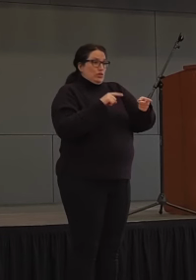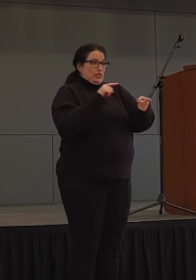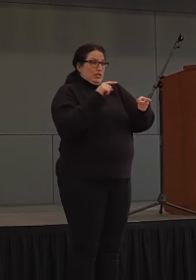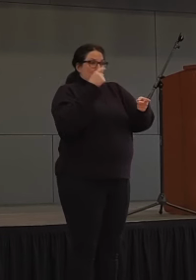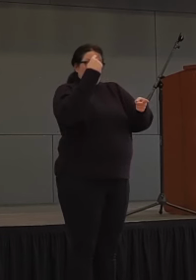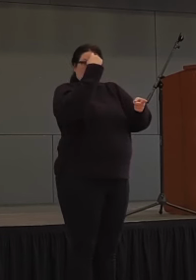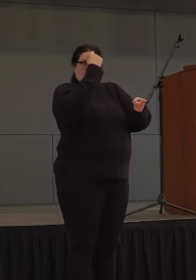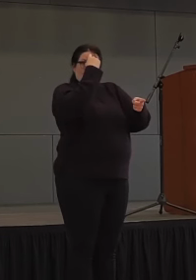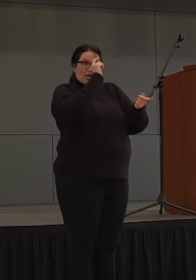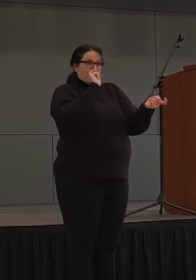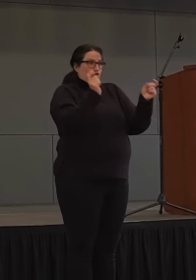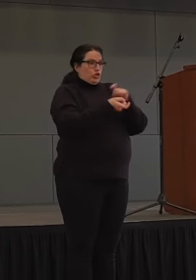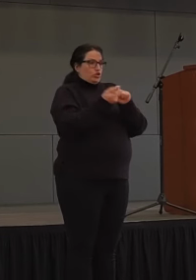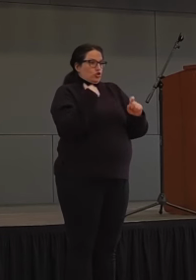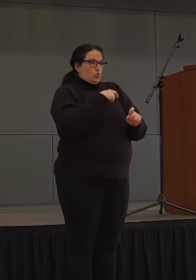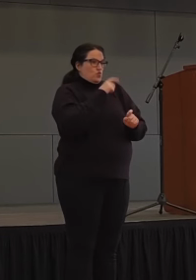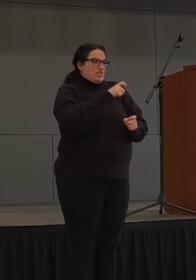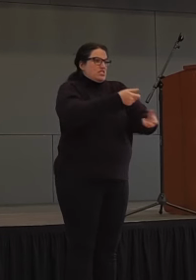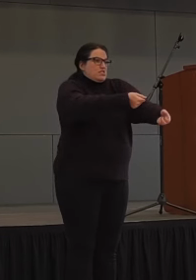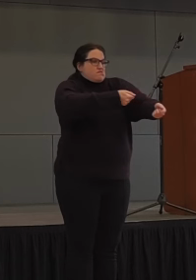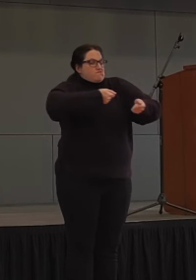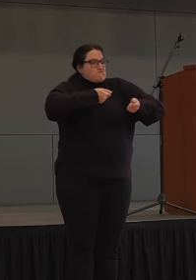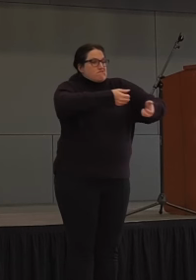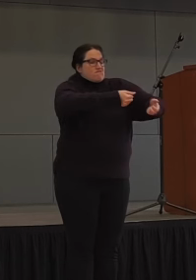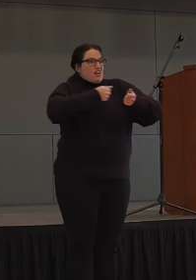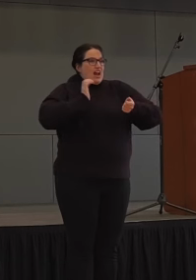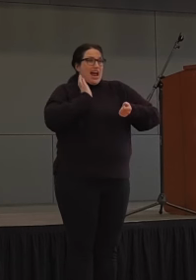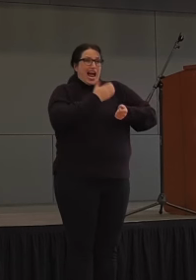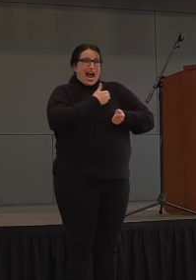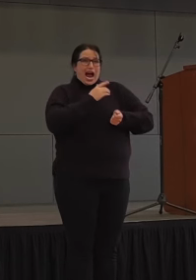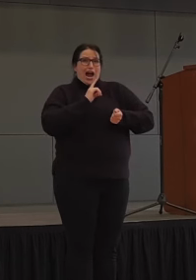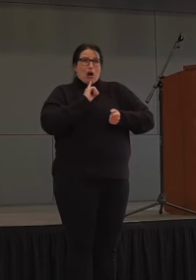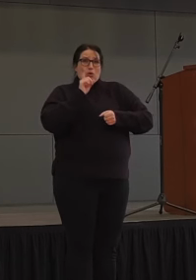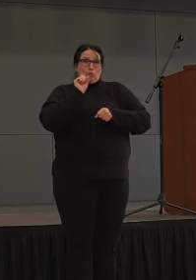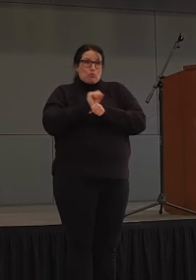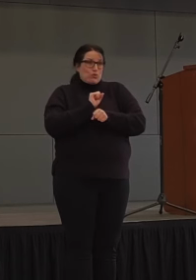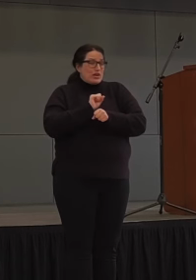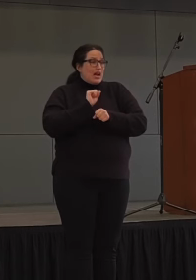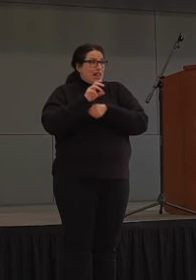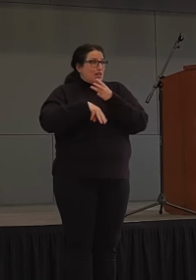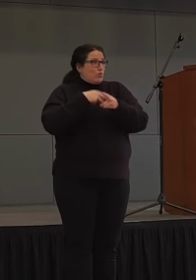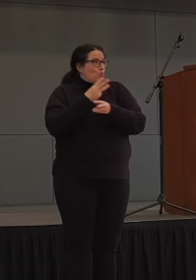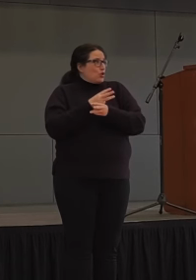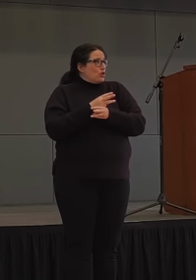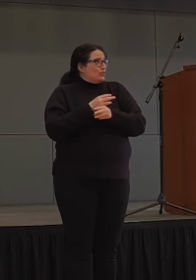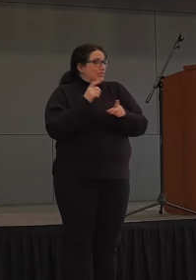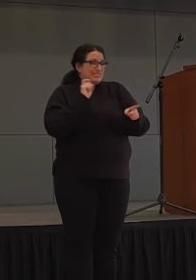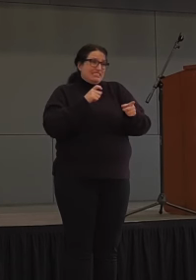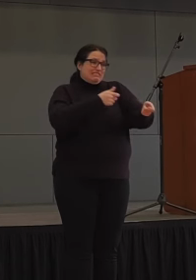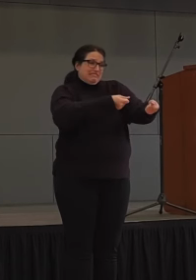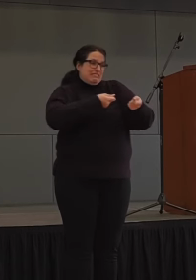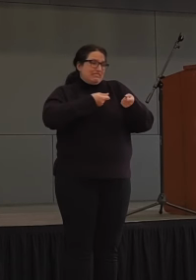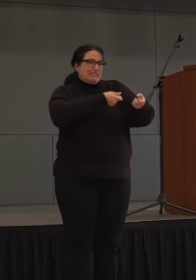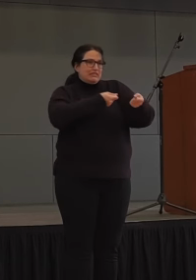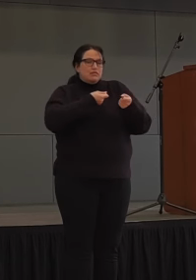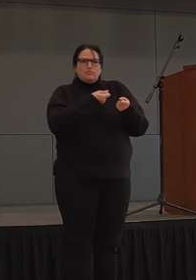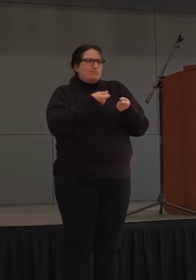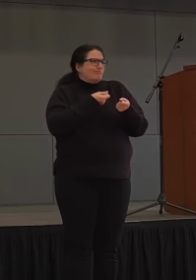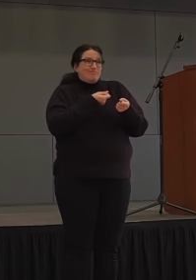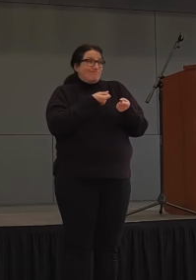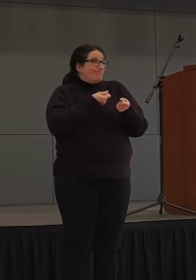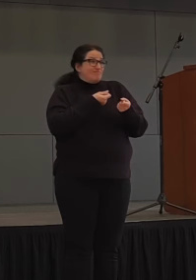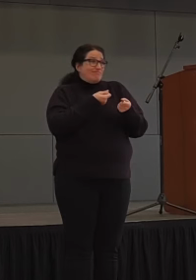experiencing brain changes? Time and time again, the research has come back that that is